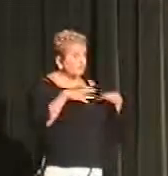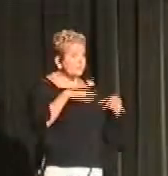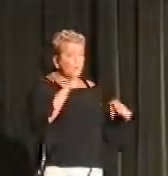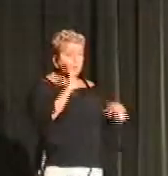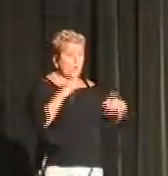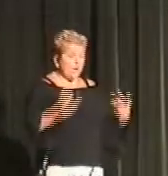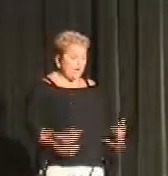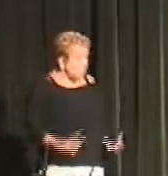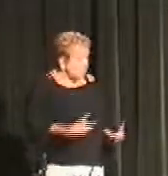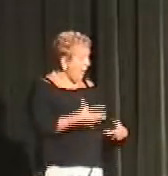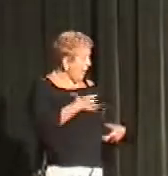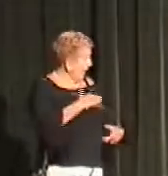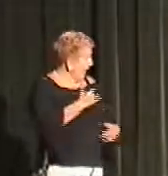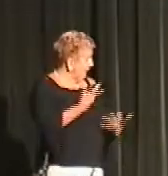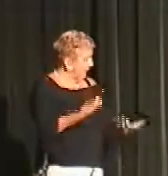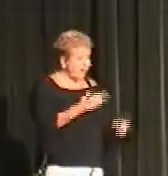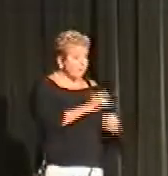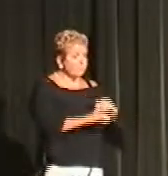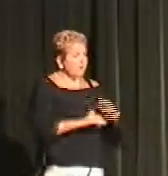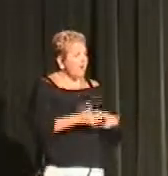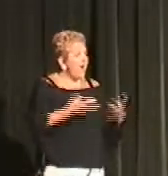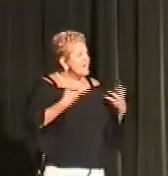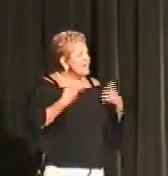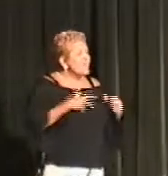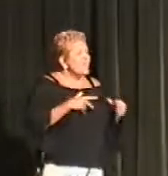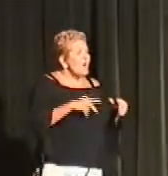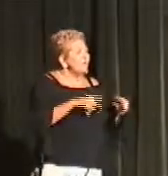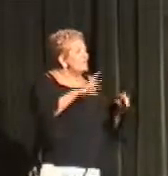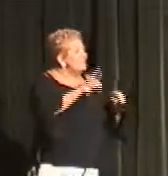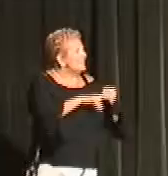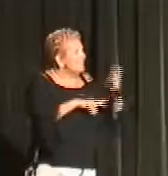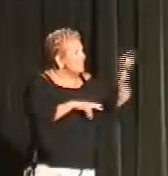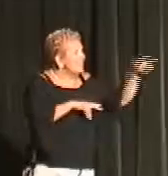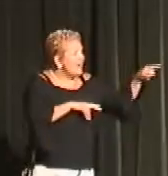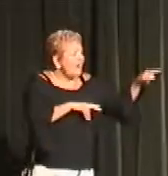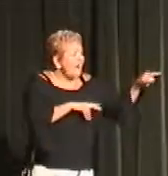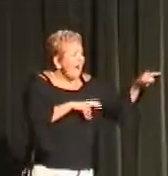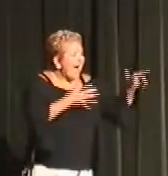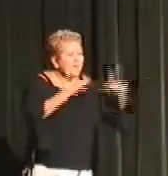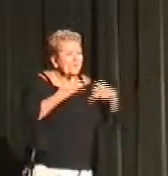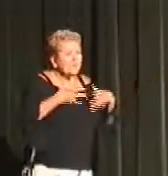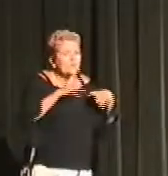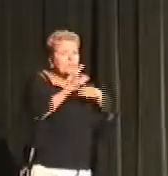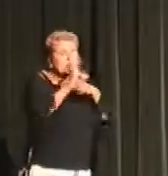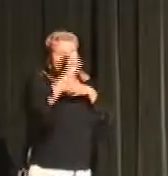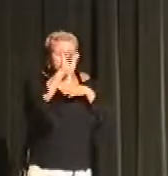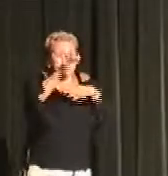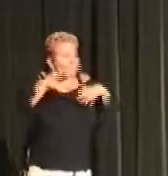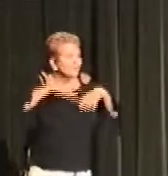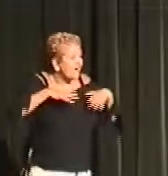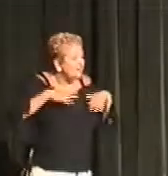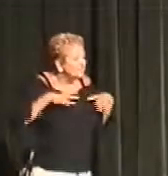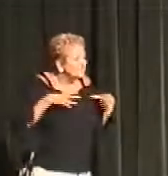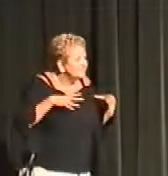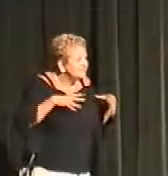know, I didn't want to be sitting at the fun table, you know. I didn't wish I had your